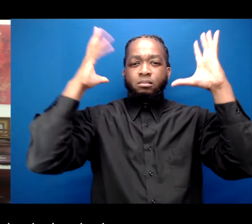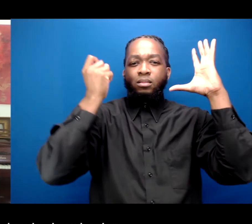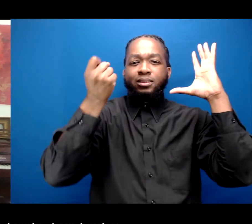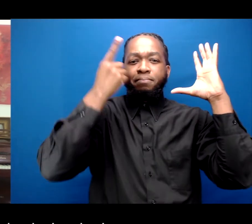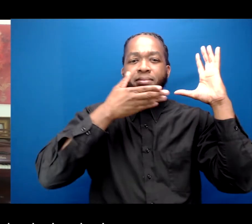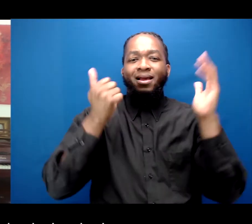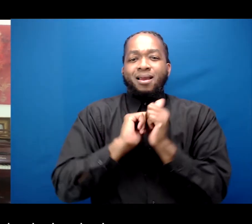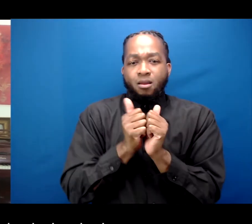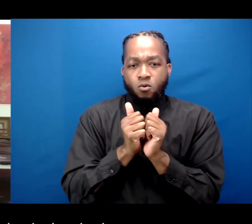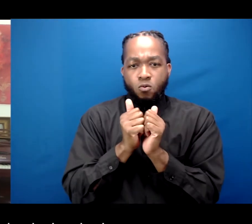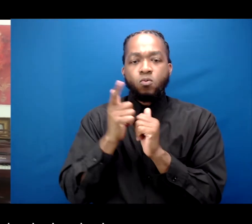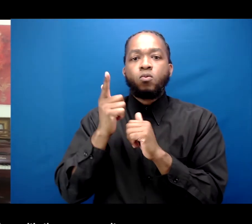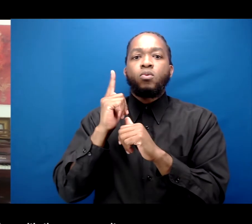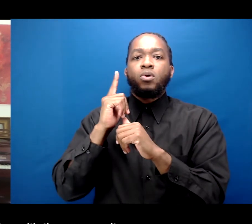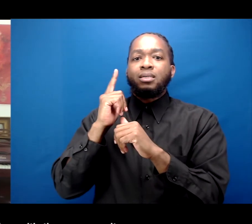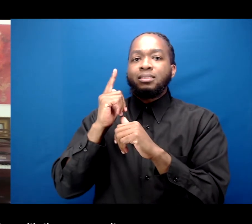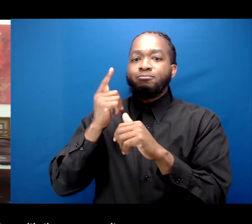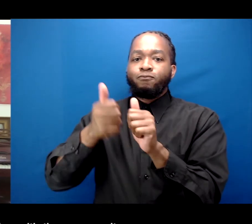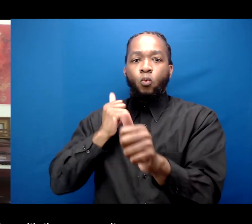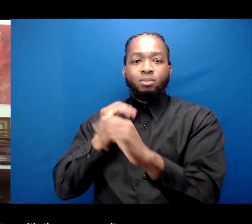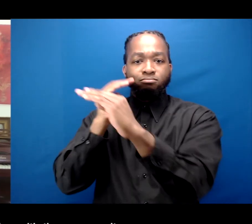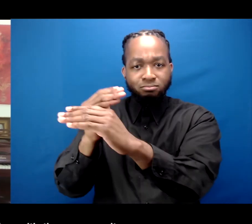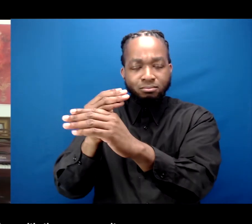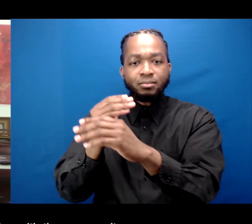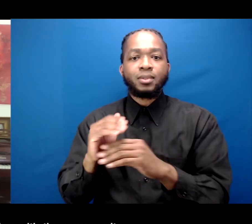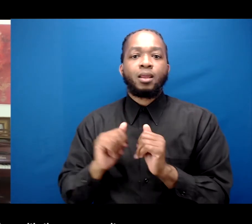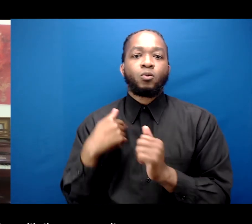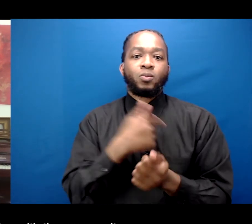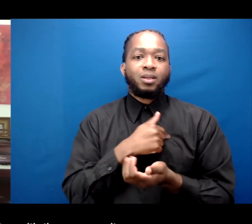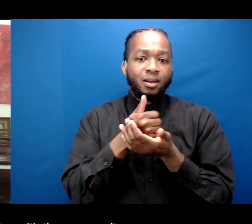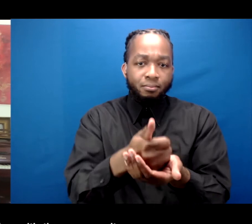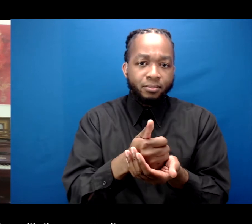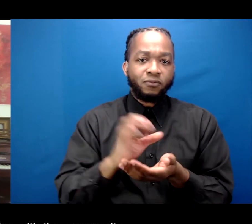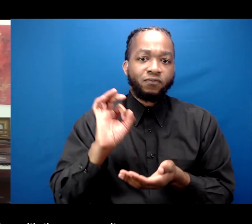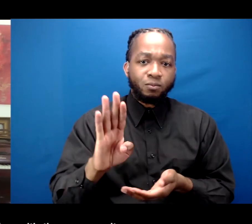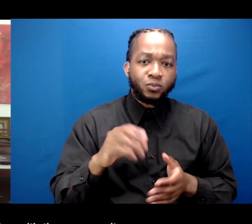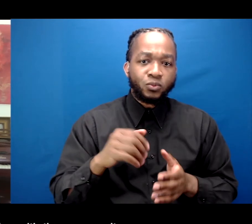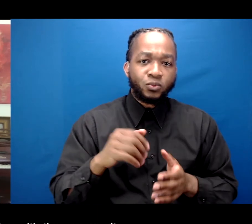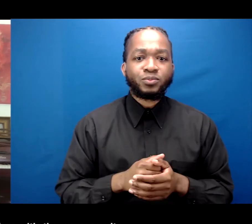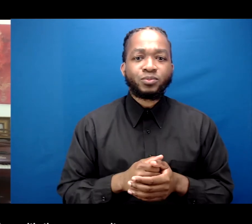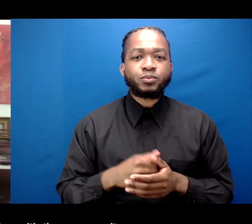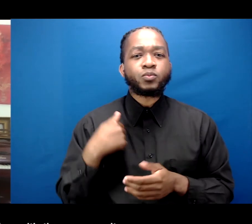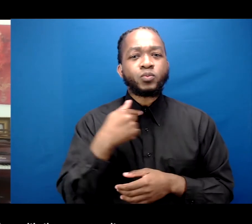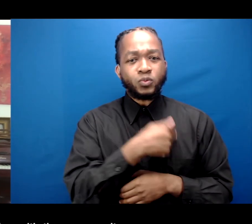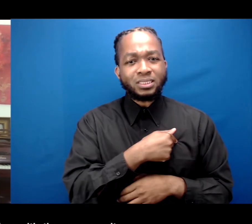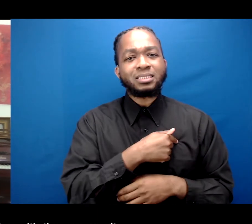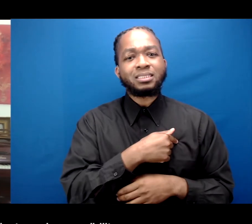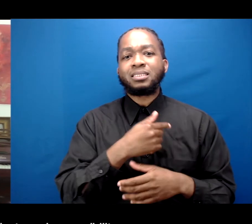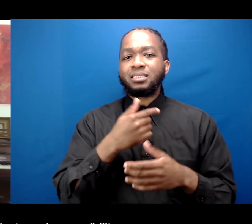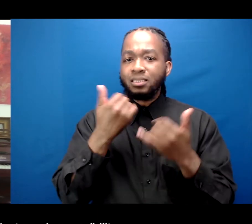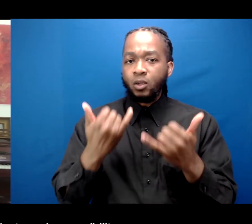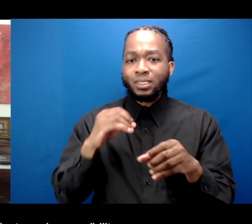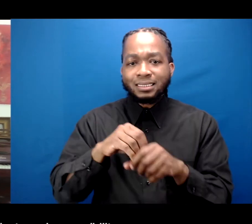and how Facebook can help. We are continually in conversation with the community, both in soliciting feedback from persons